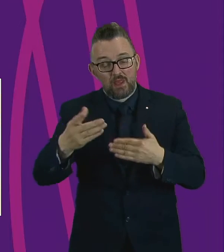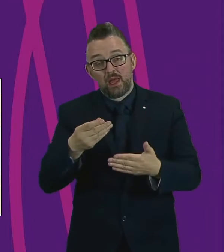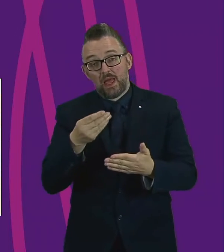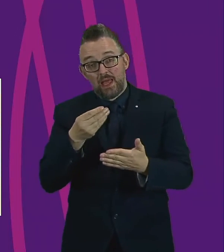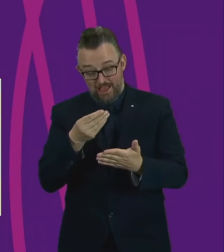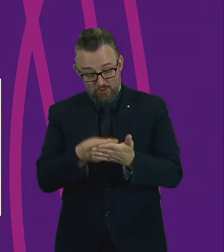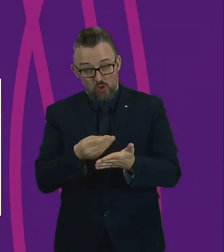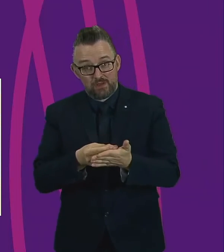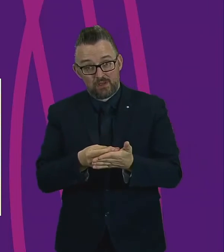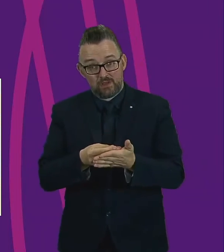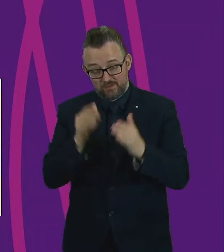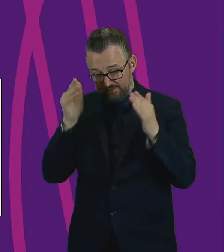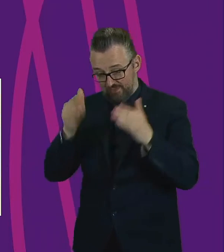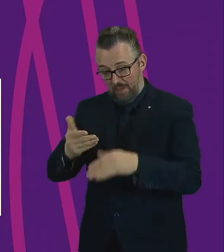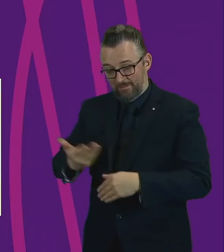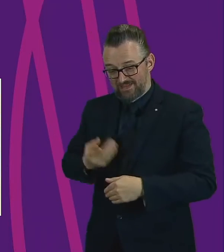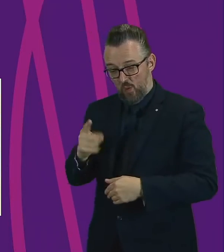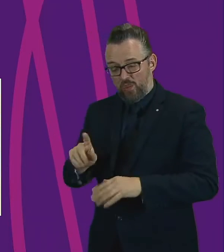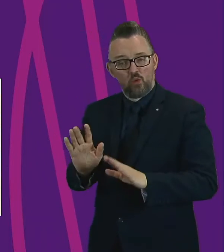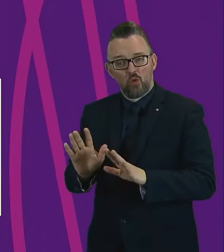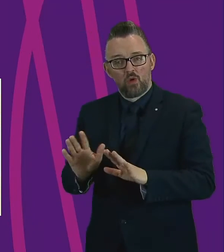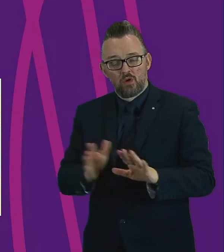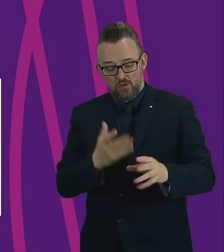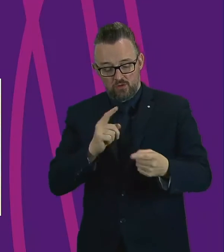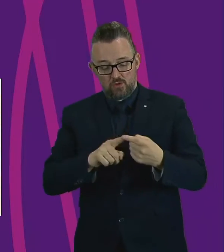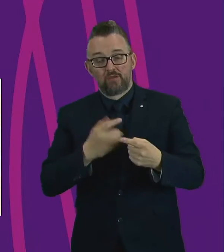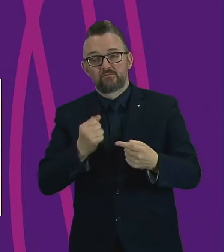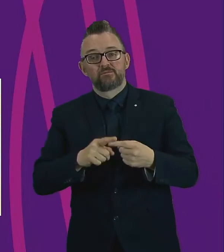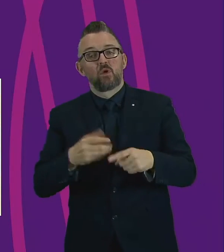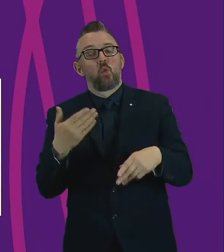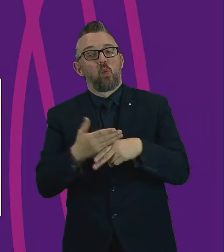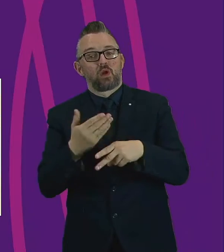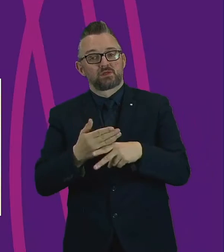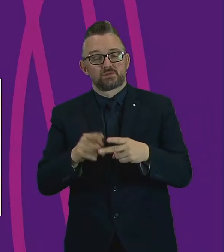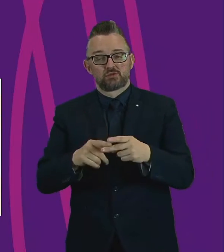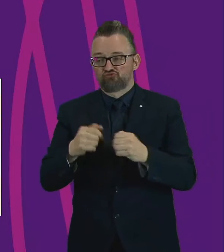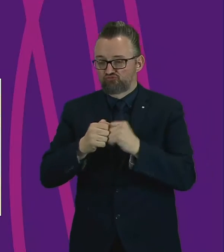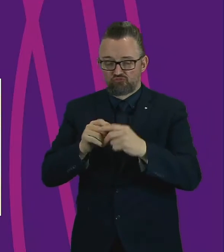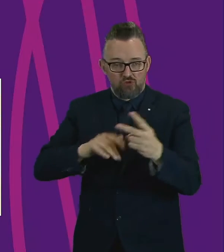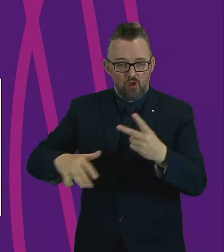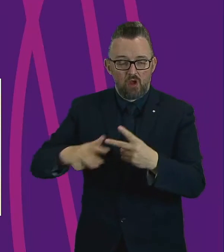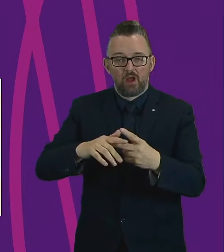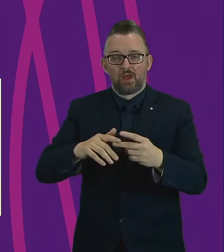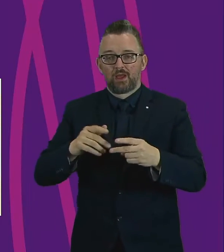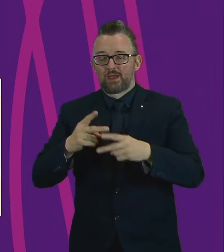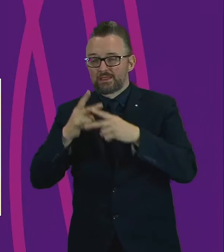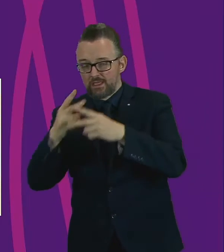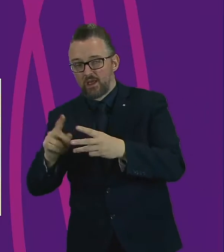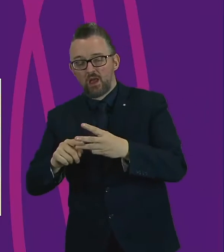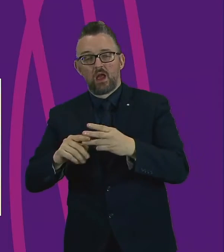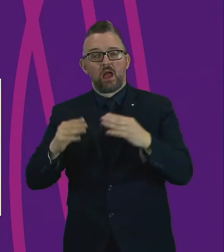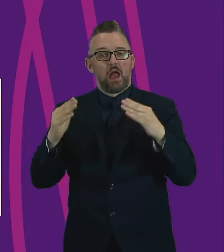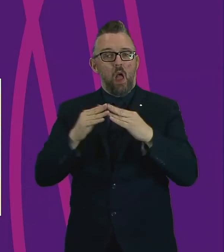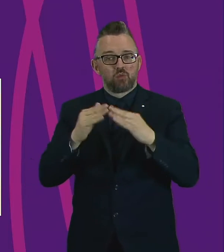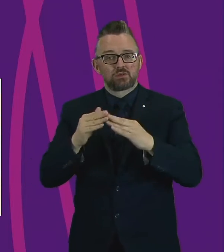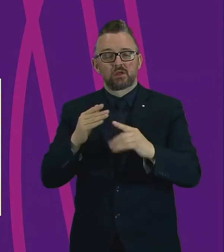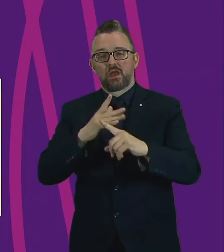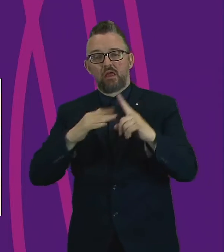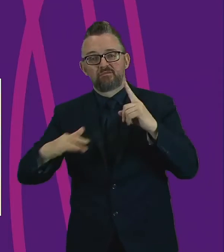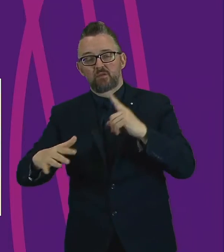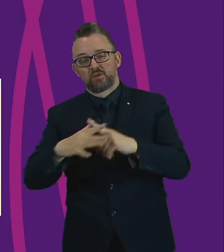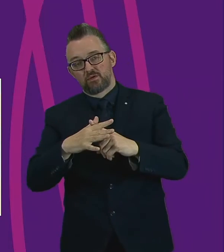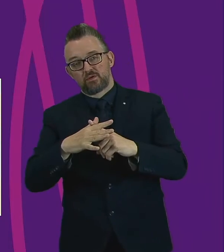about the interests of businesses. It's about workers, it's about infrastructure, about care, about housing and the environment. And traditionally in